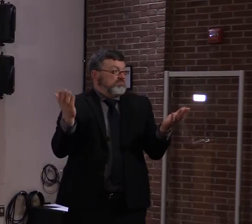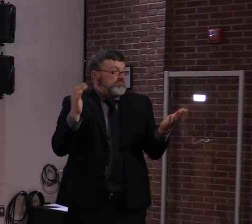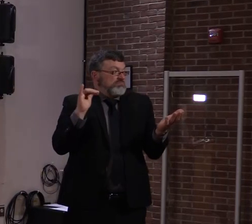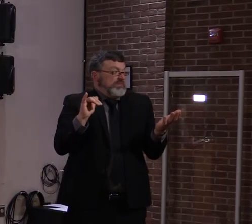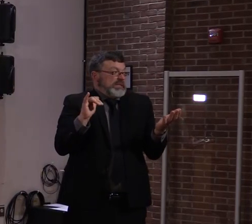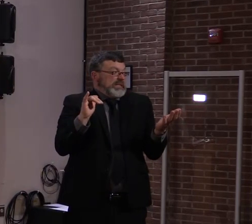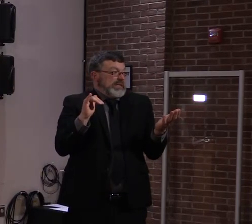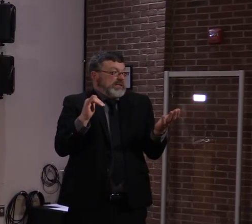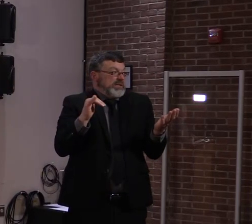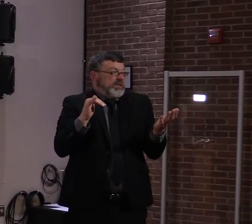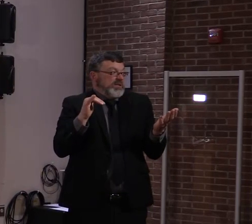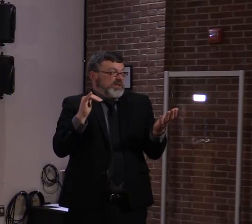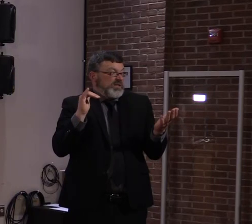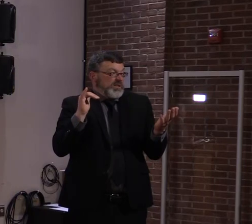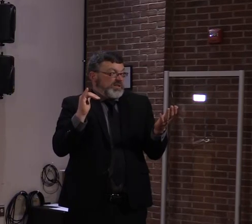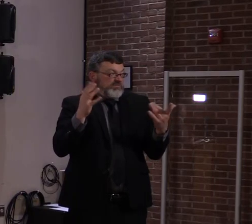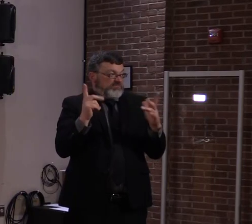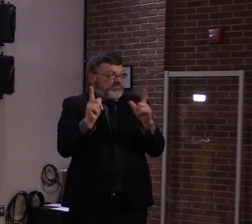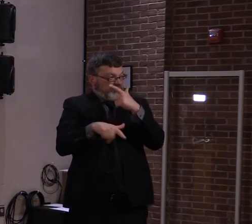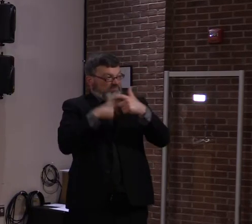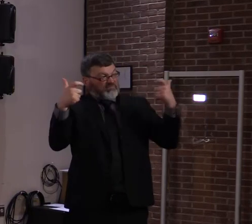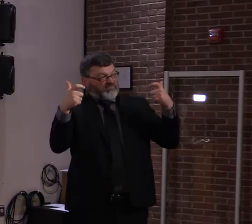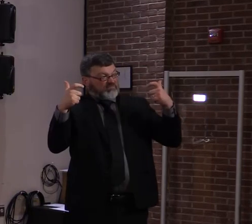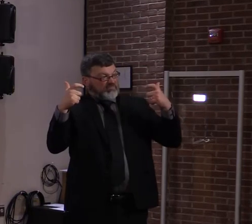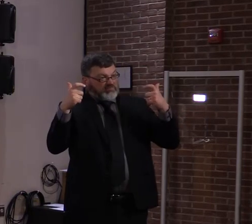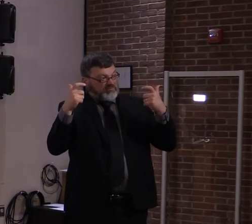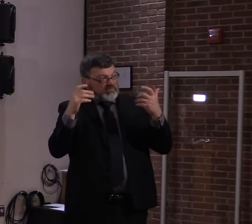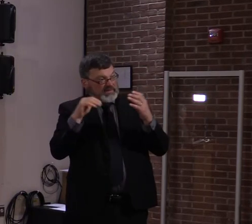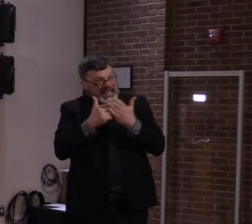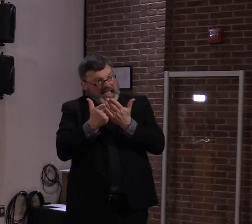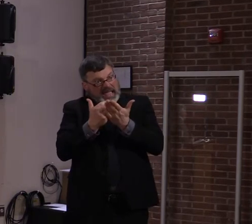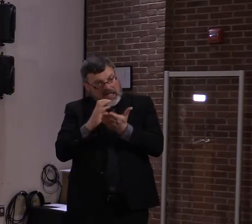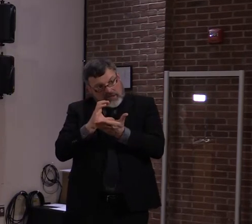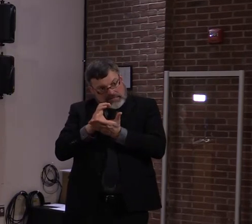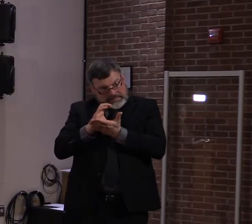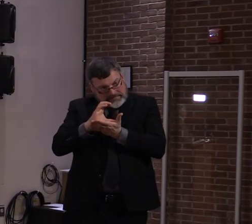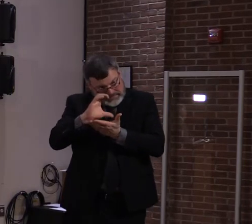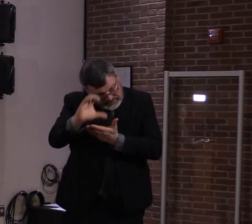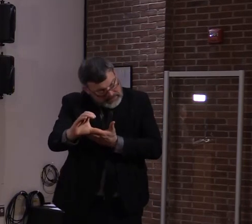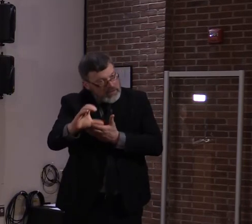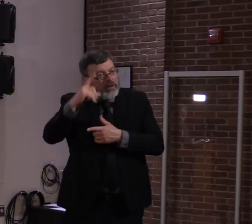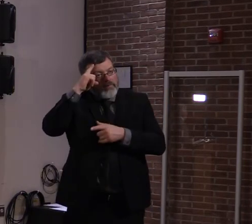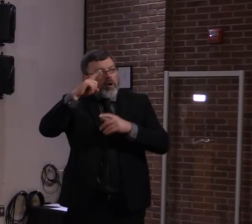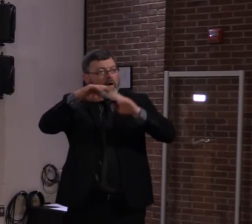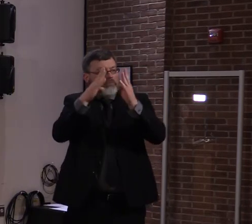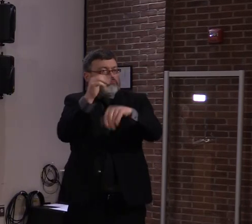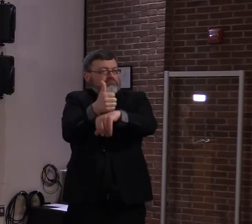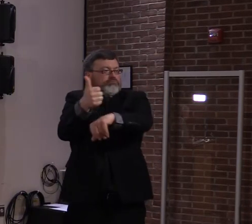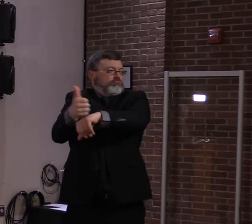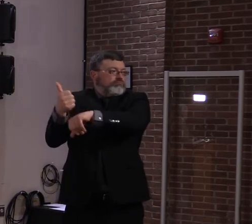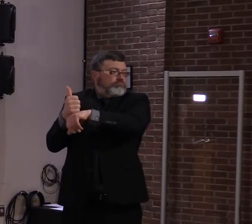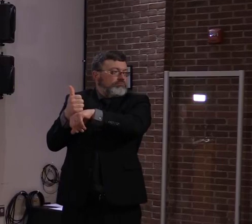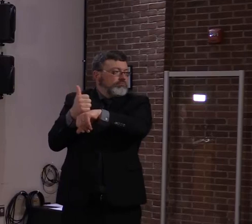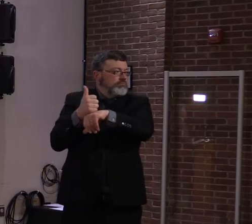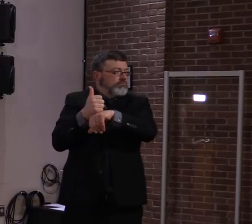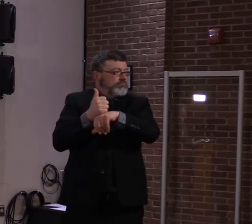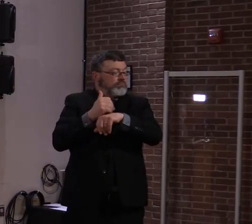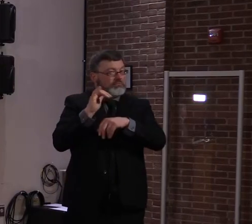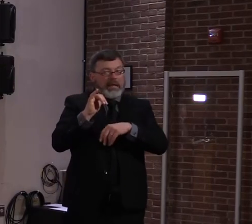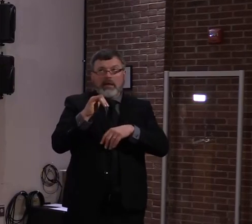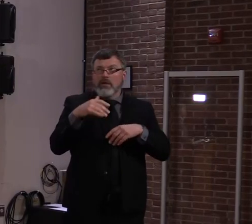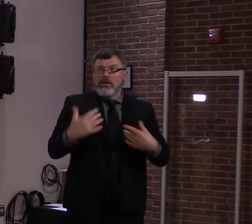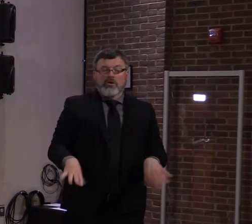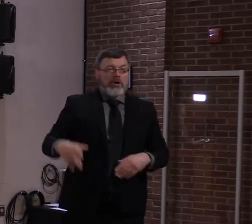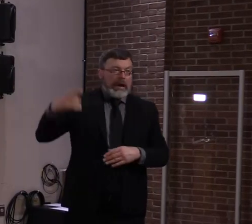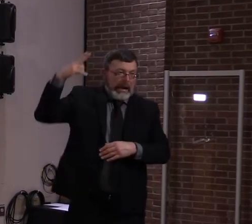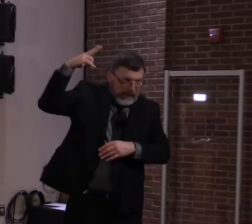is the largest housing initiative ever proposed in this state. And 90 of that is for the homeless, plus 12 million